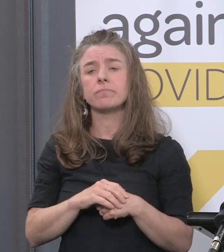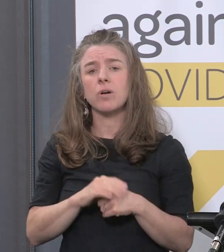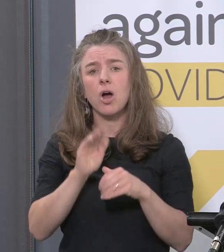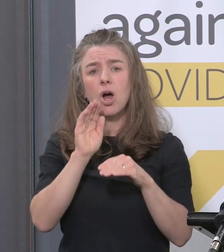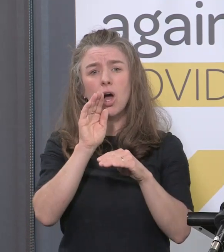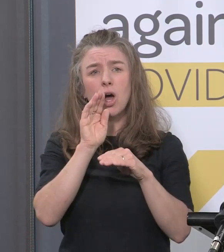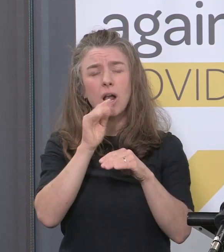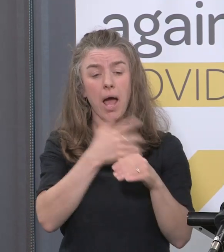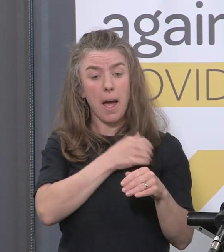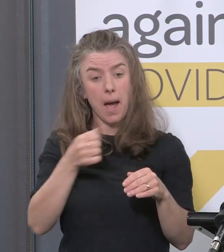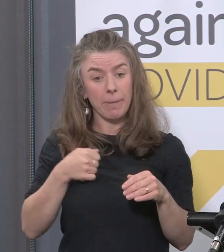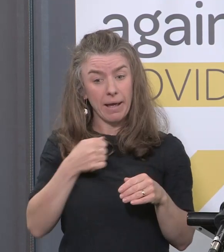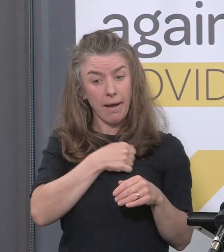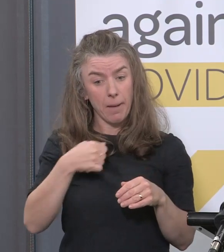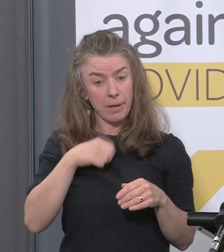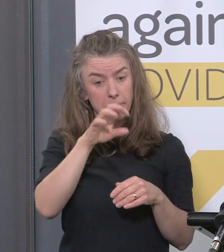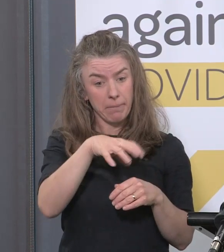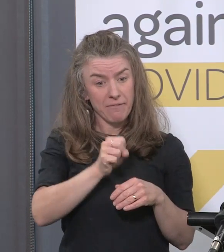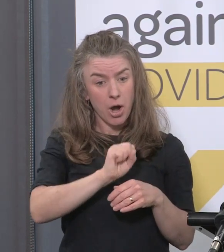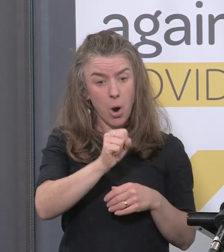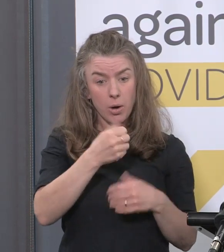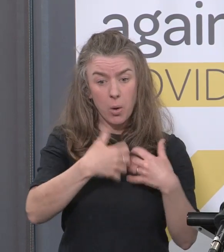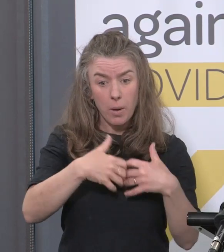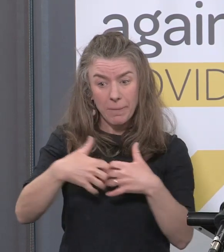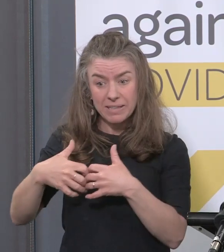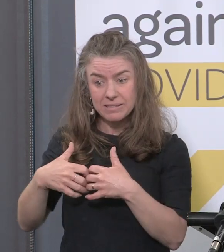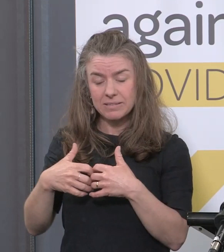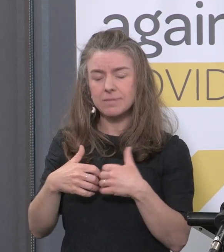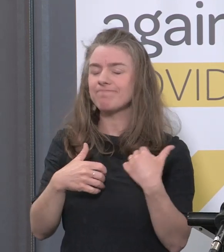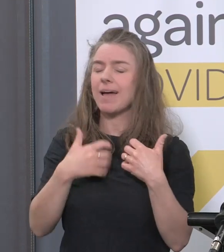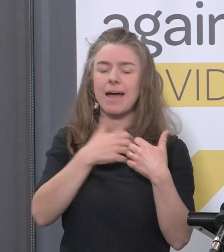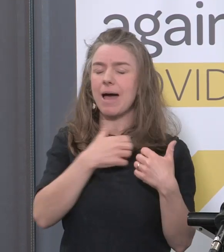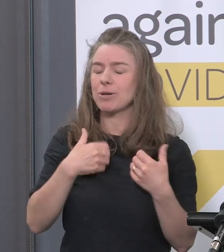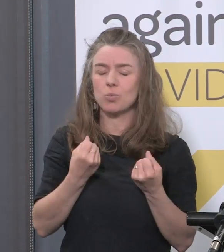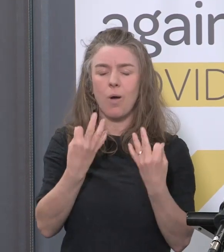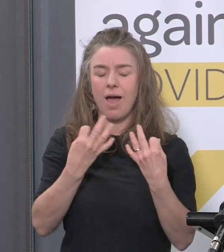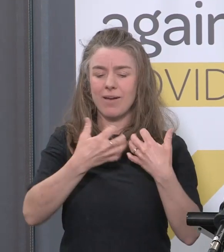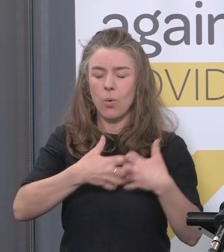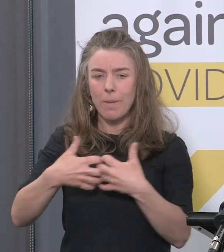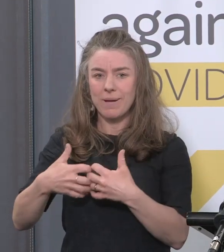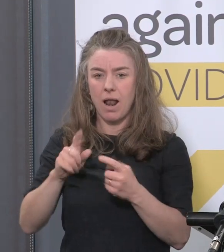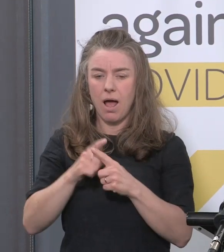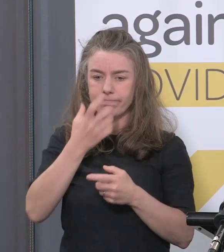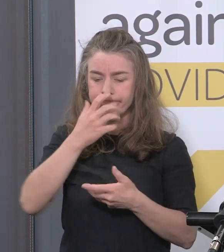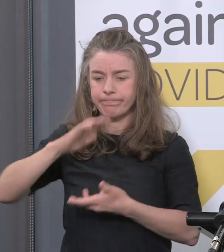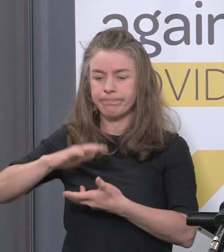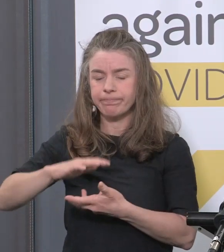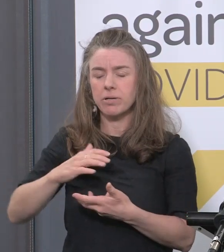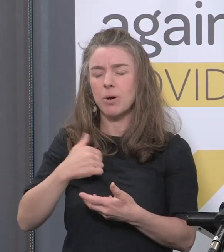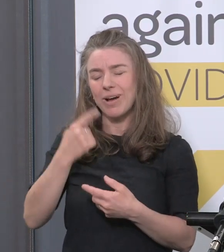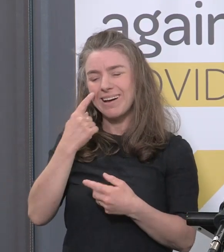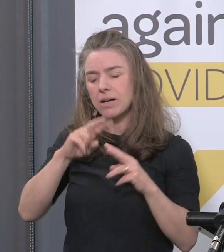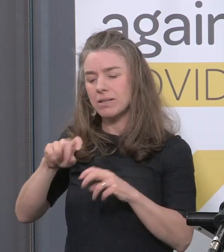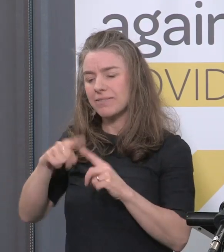maybe looking at army bases? I don't know if they have their own They stocks. don't, however, what I can say is we're looking at all the options. For example, one really good option